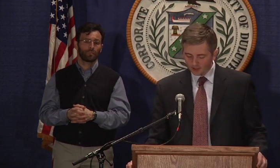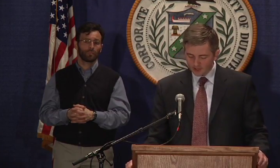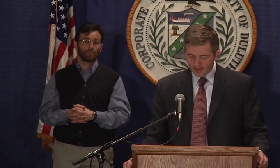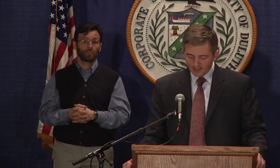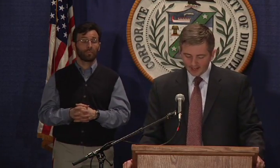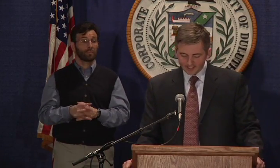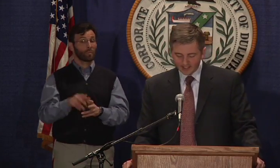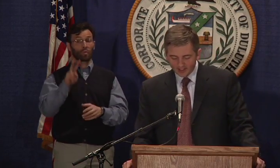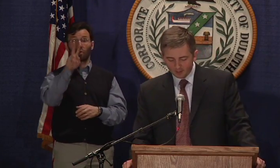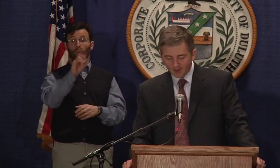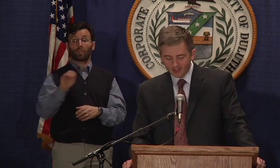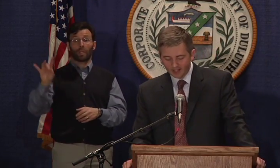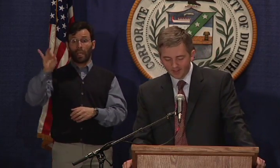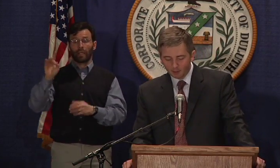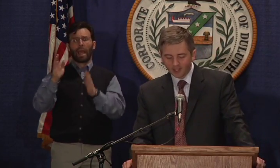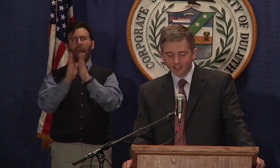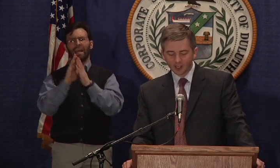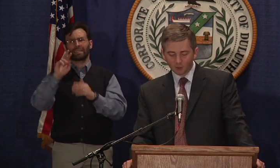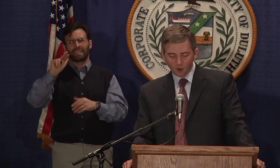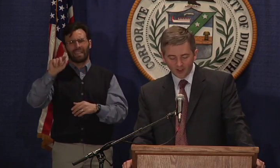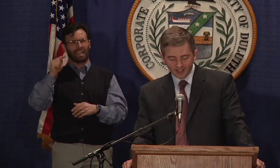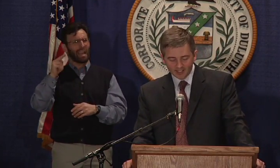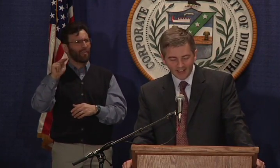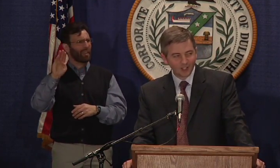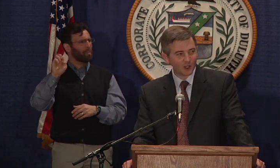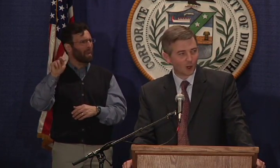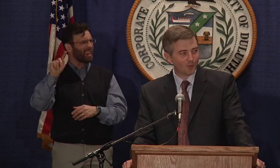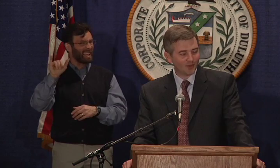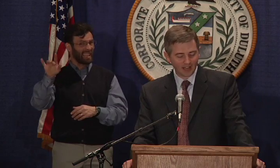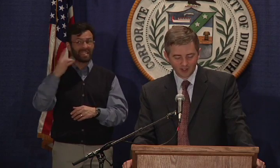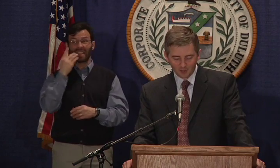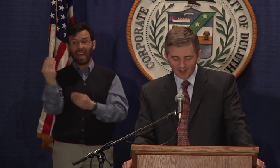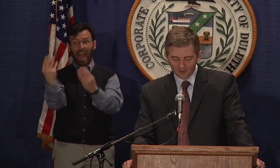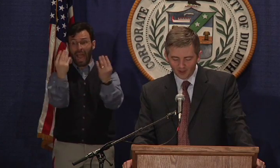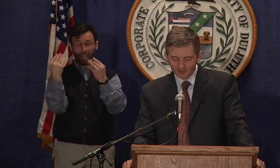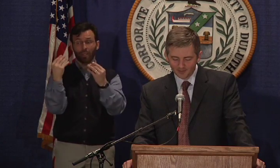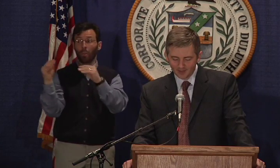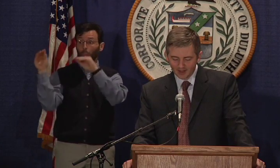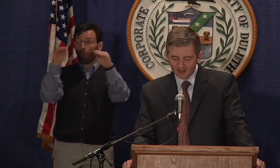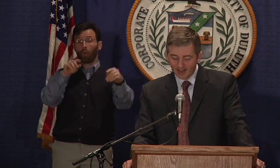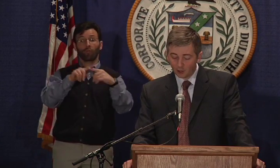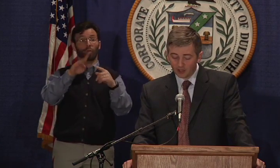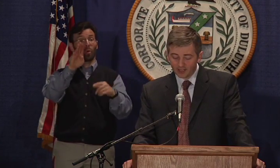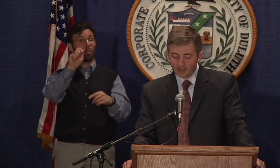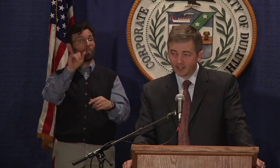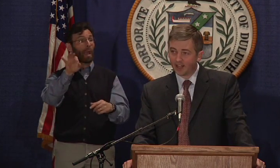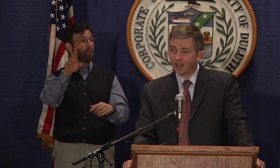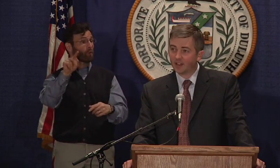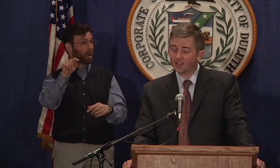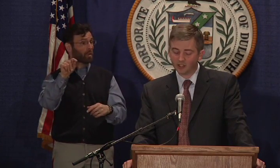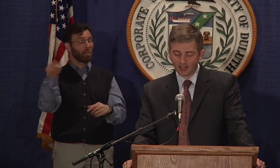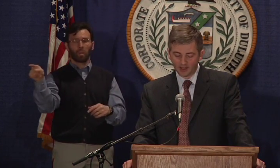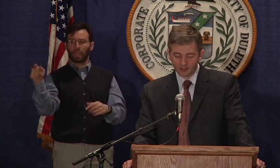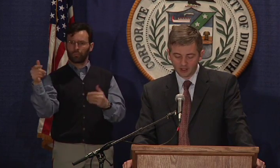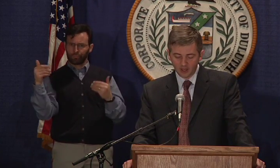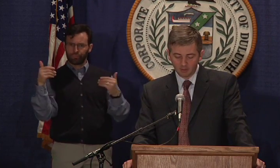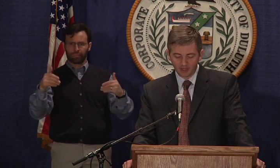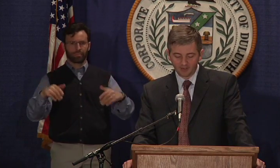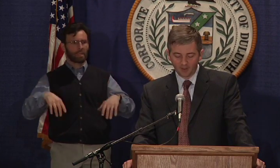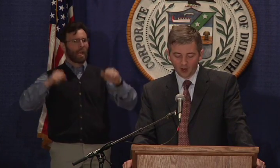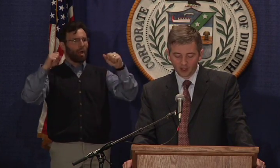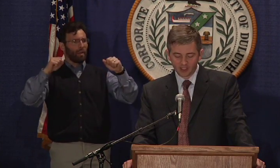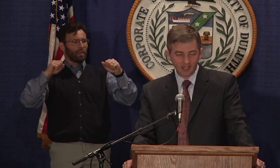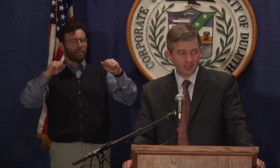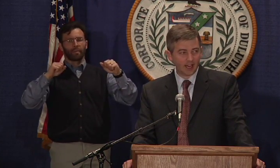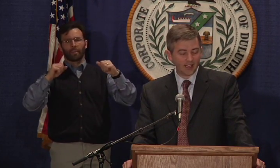In 2008, I asked Nathan Bentley if he would consider moving his light show down to Bayfront. Not only did he take on this challenge, but